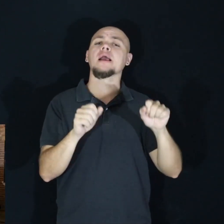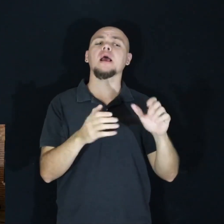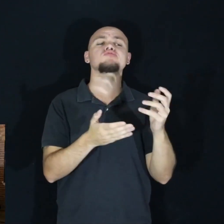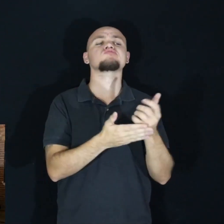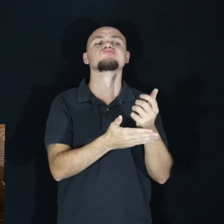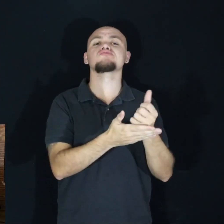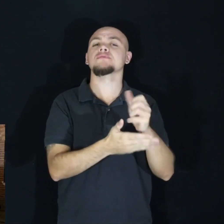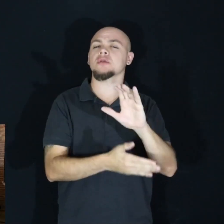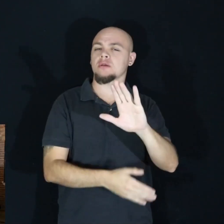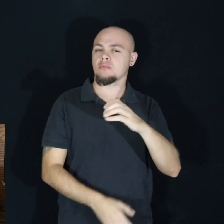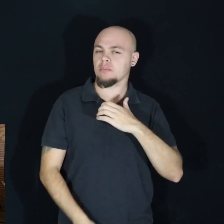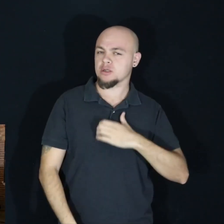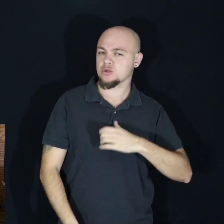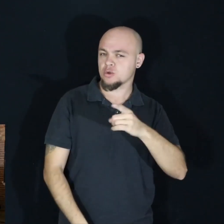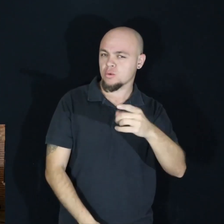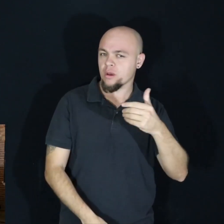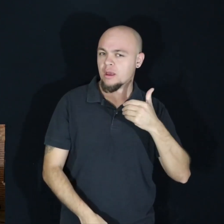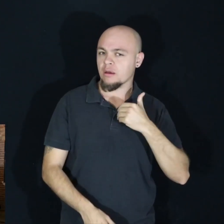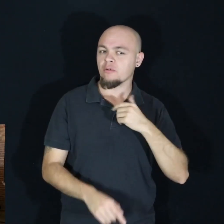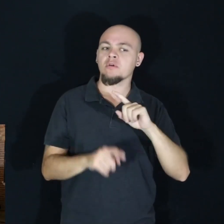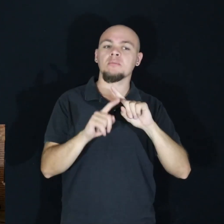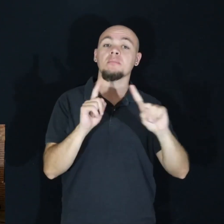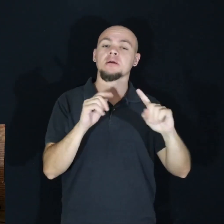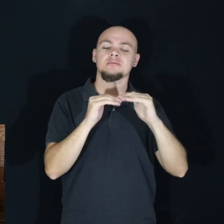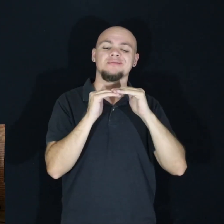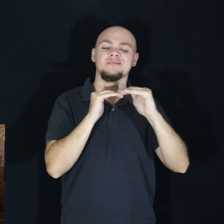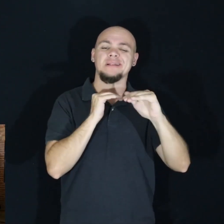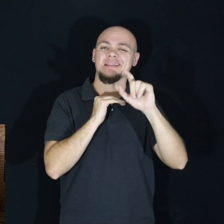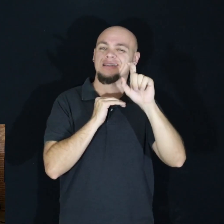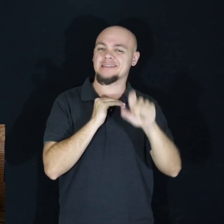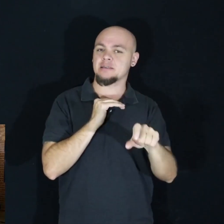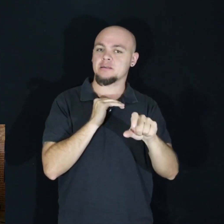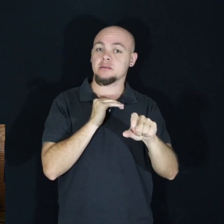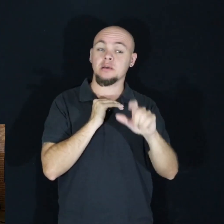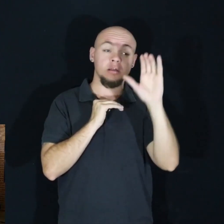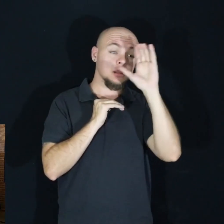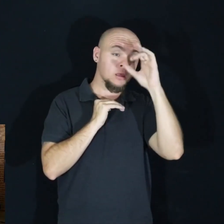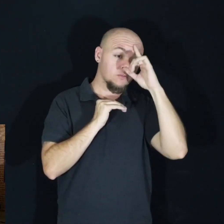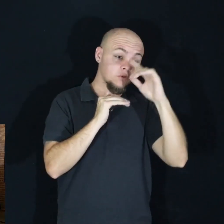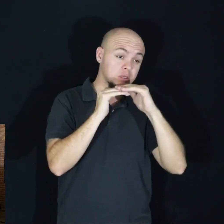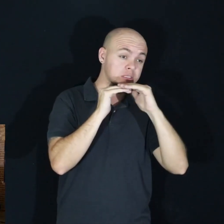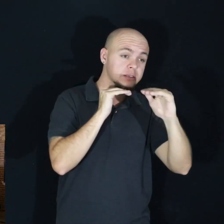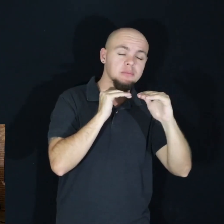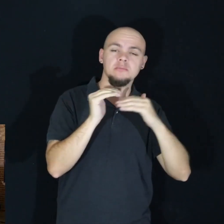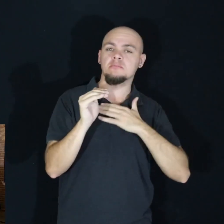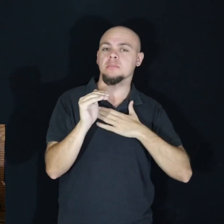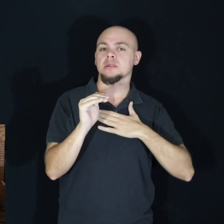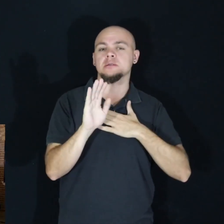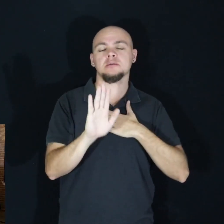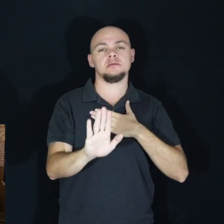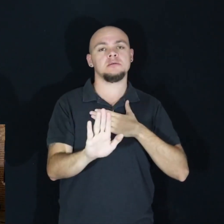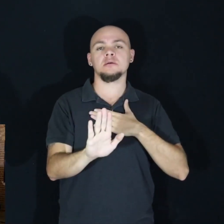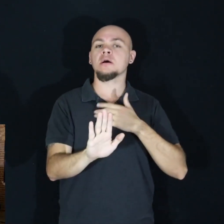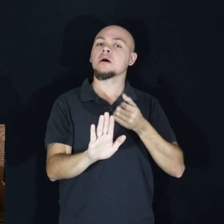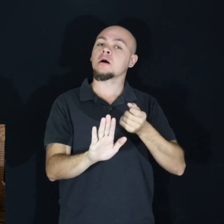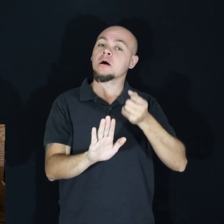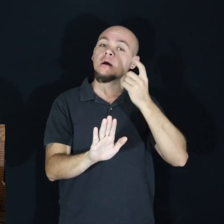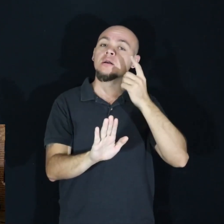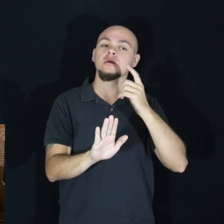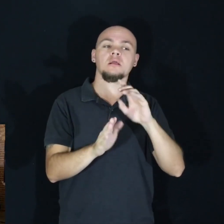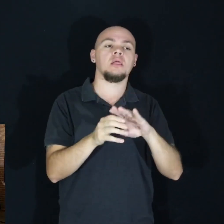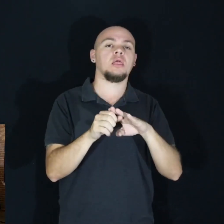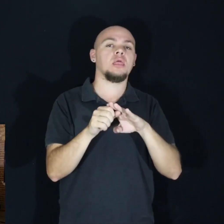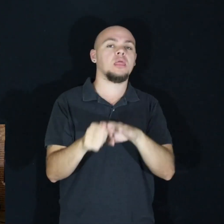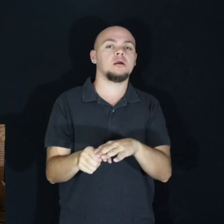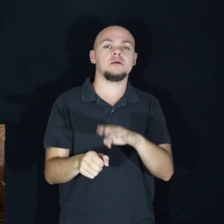your passion, but you must need stability. But in your search for stability, please make sure that you're not